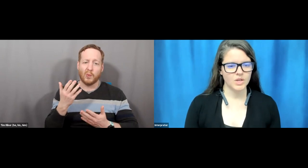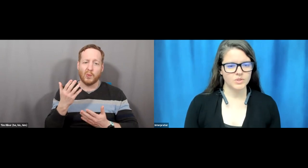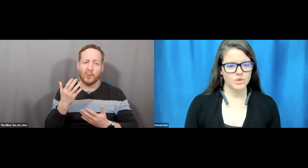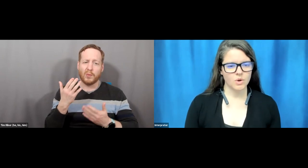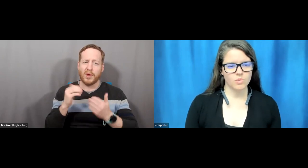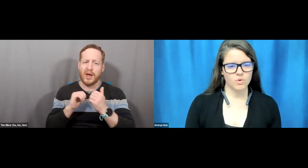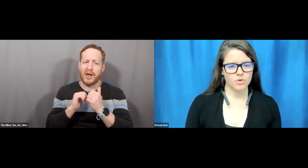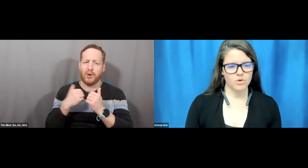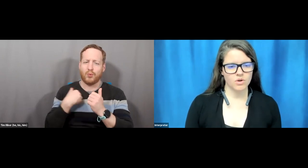So